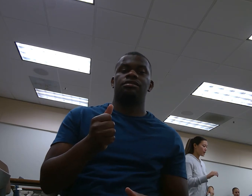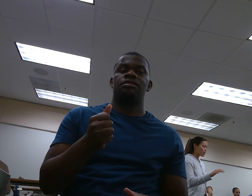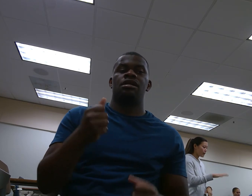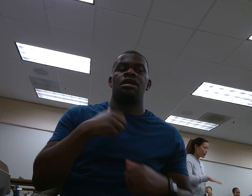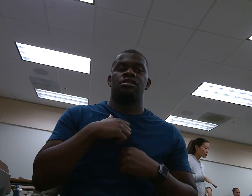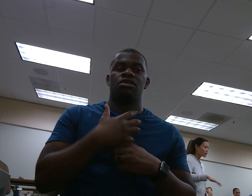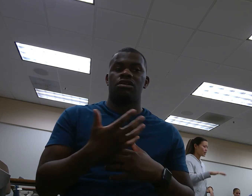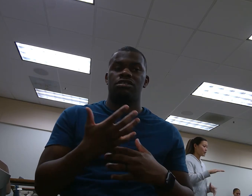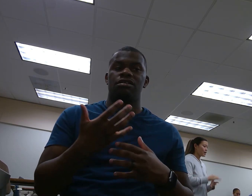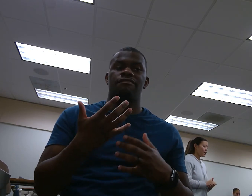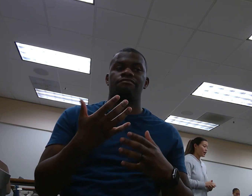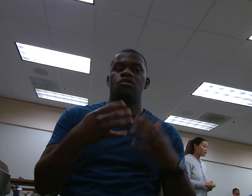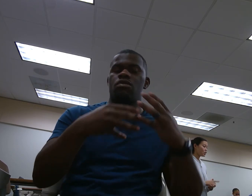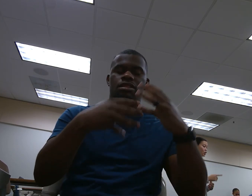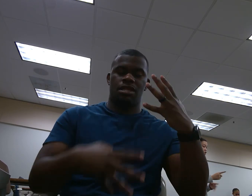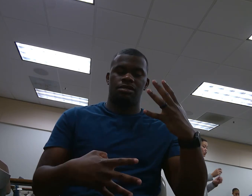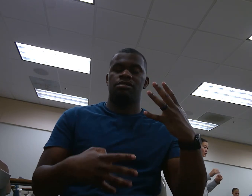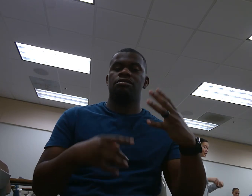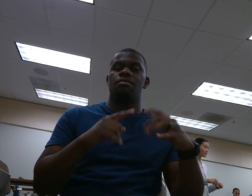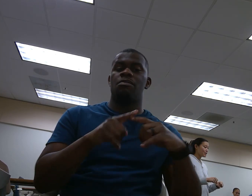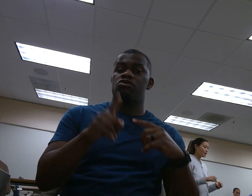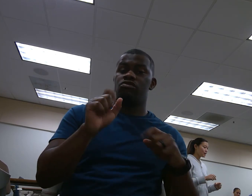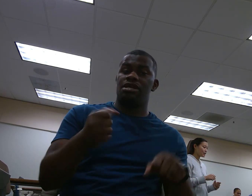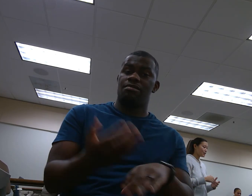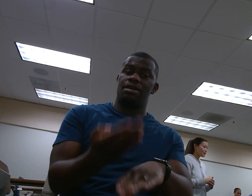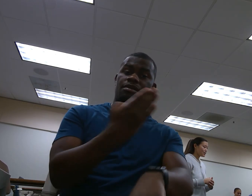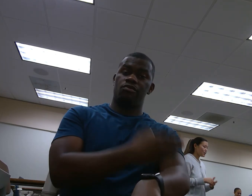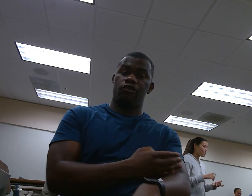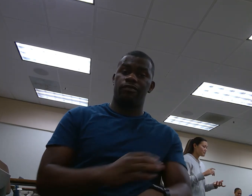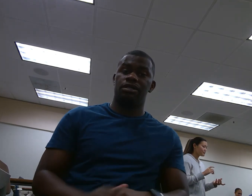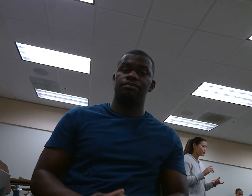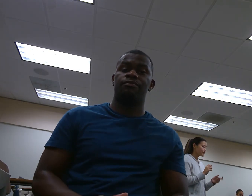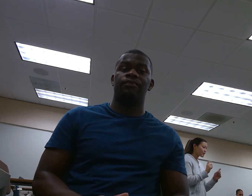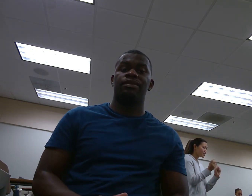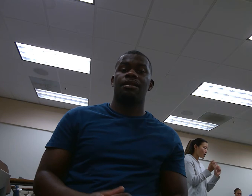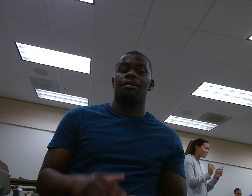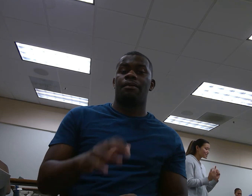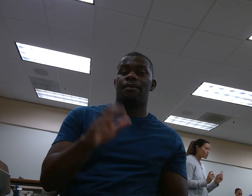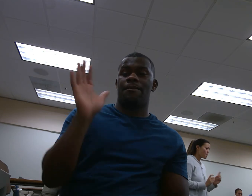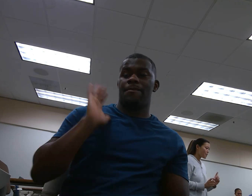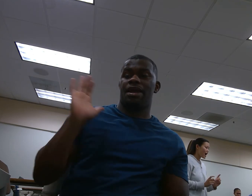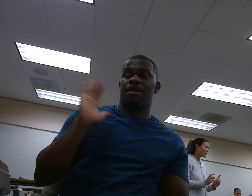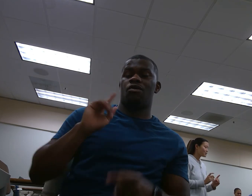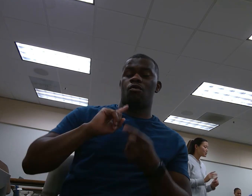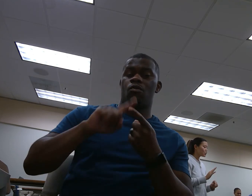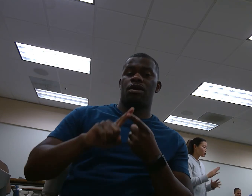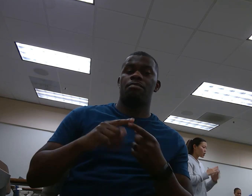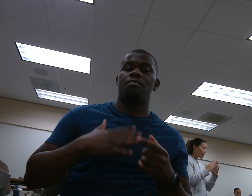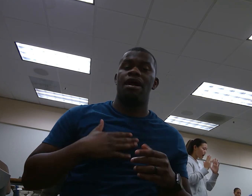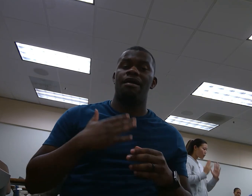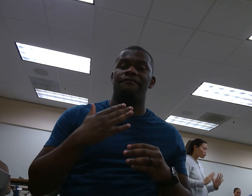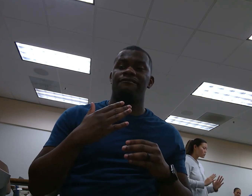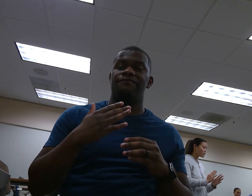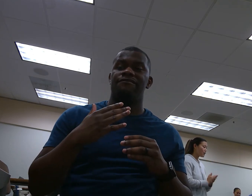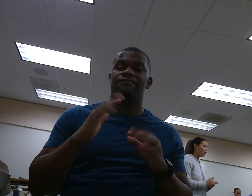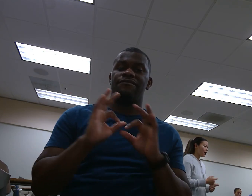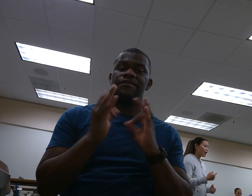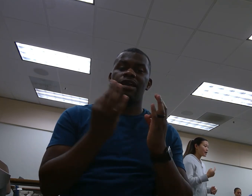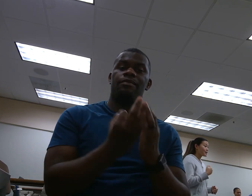make improvements. Back when my family was renting, I can't tell you how many places we saw that looked really nice if